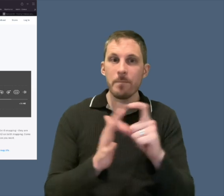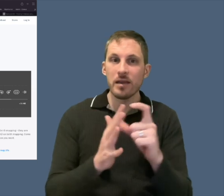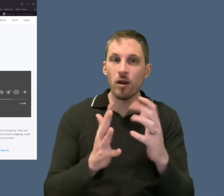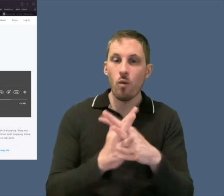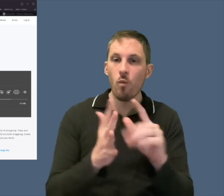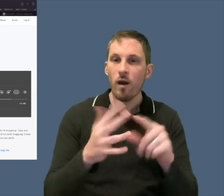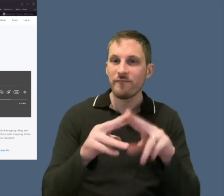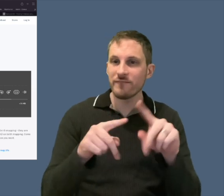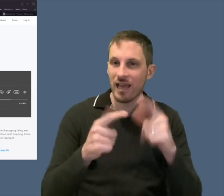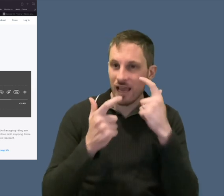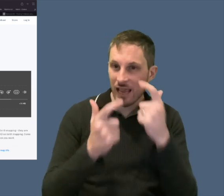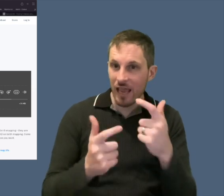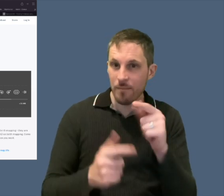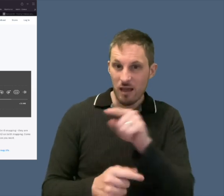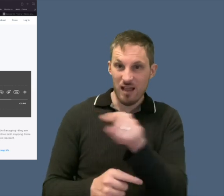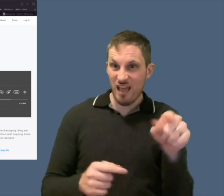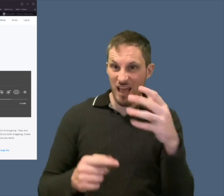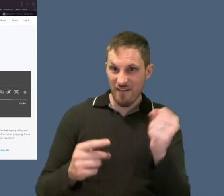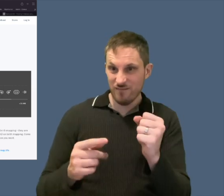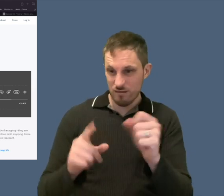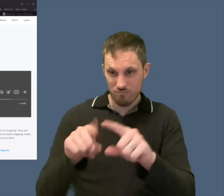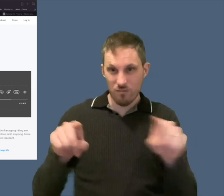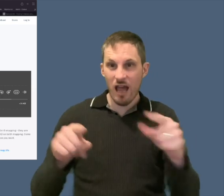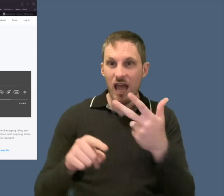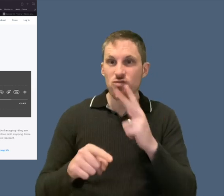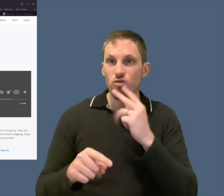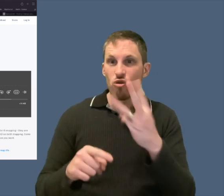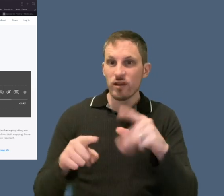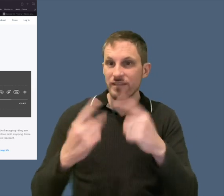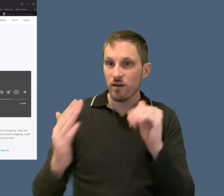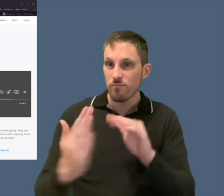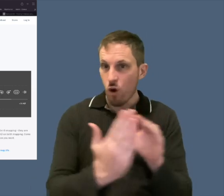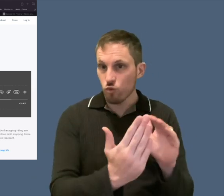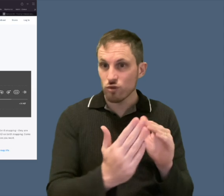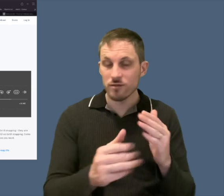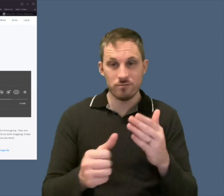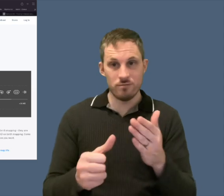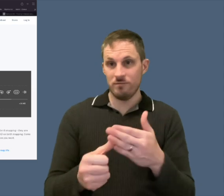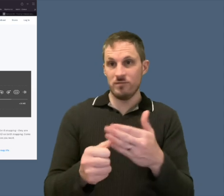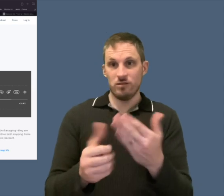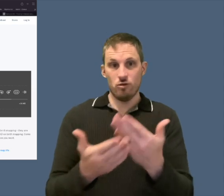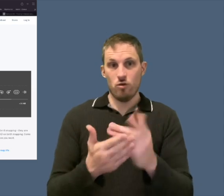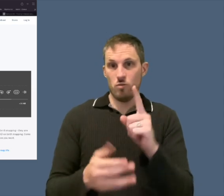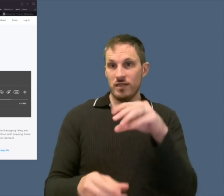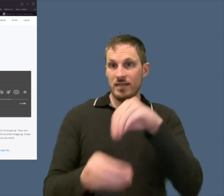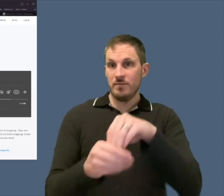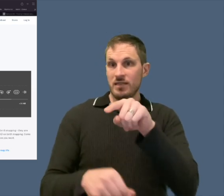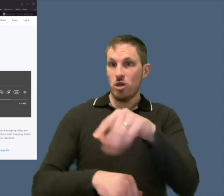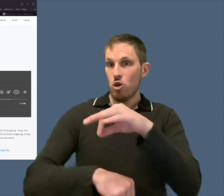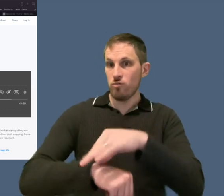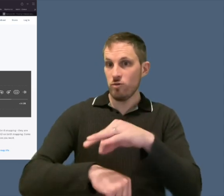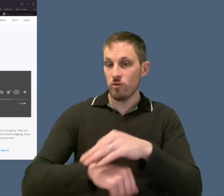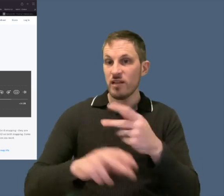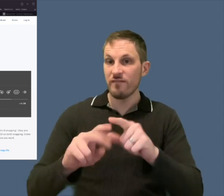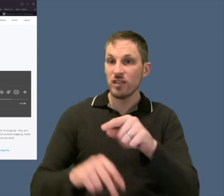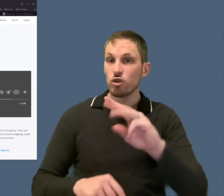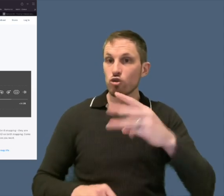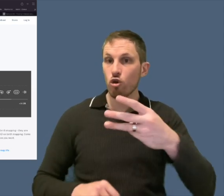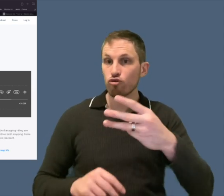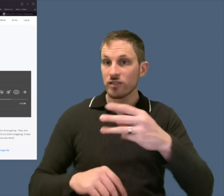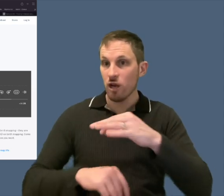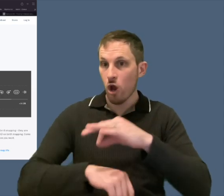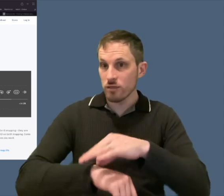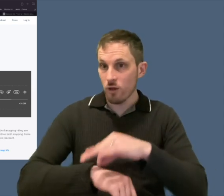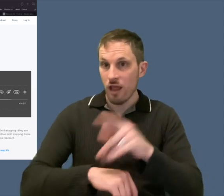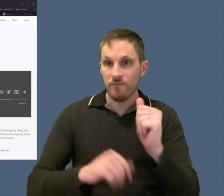those 830 different approaches will be based on what's going on in that hospital. If it's a tertiary hospital, you've got